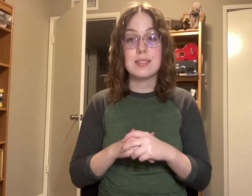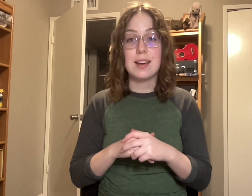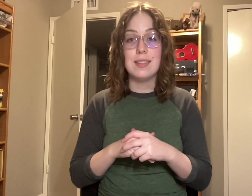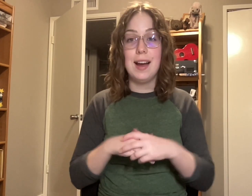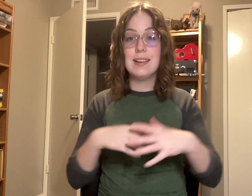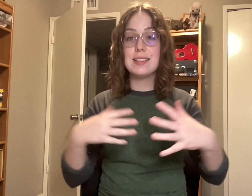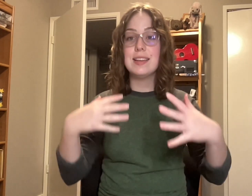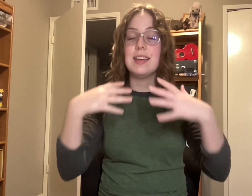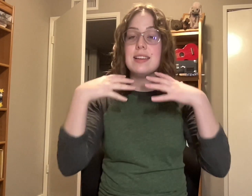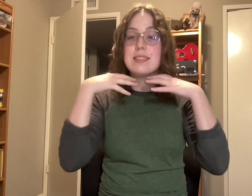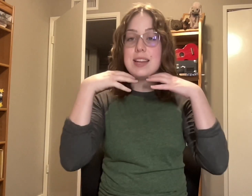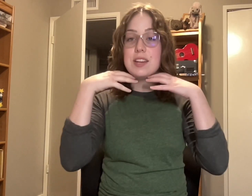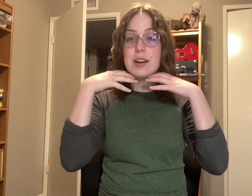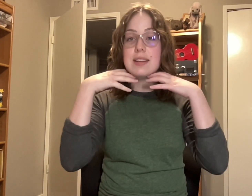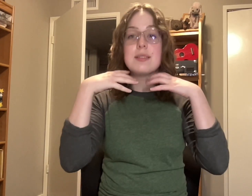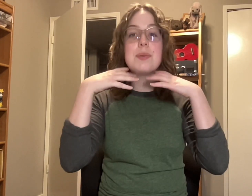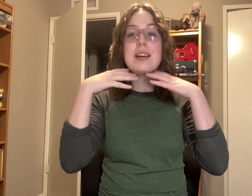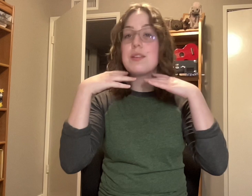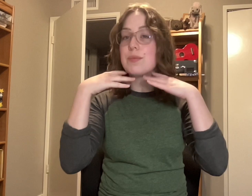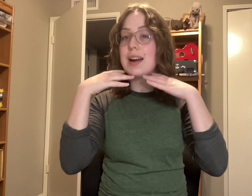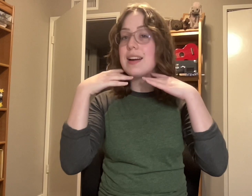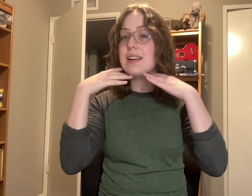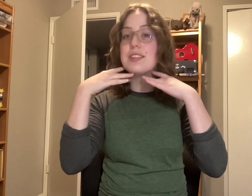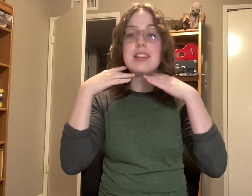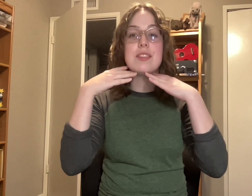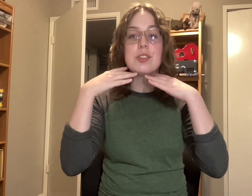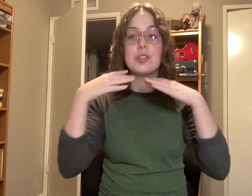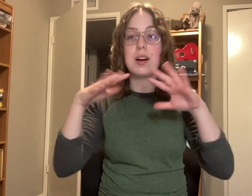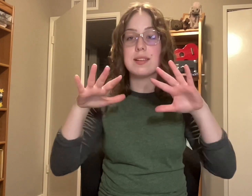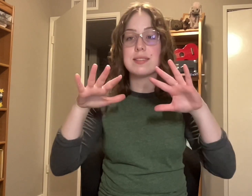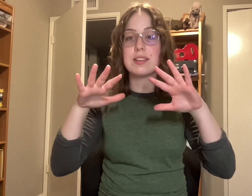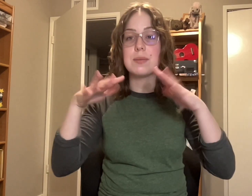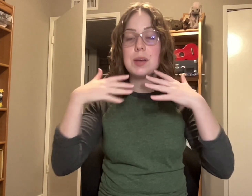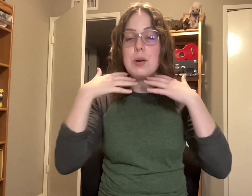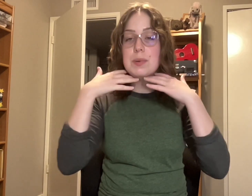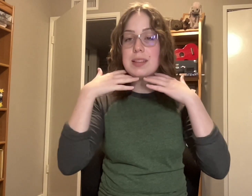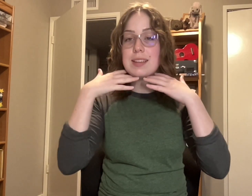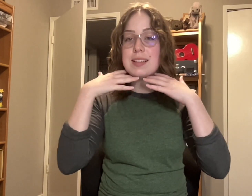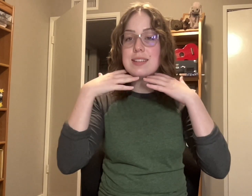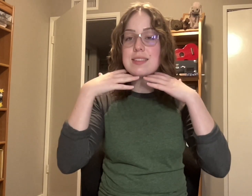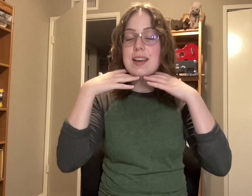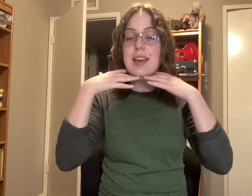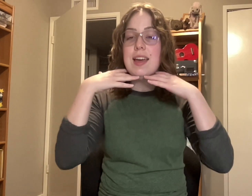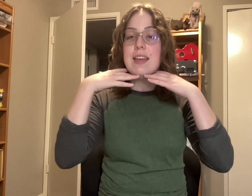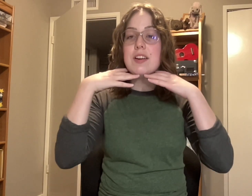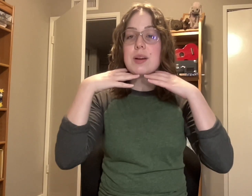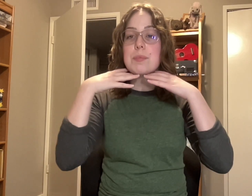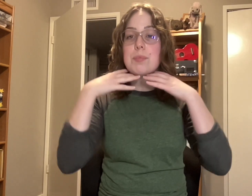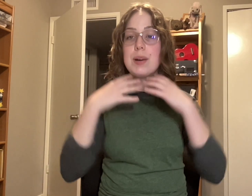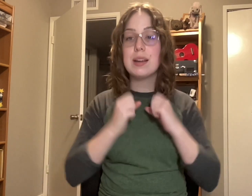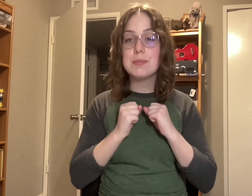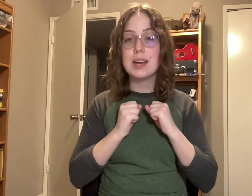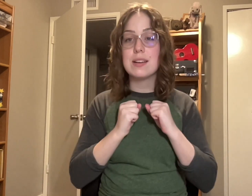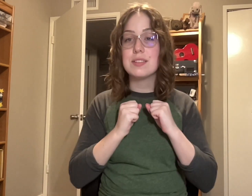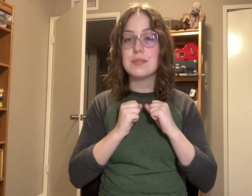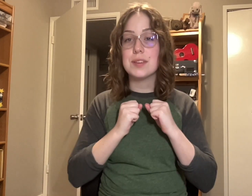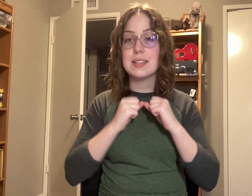sign that is take your hands up here right underneath your jaws. They're going to be open like this, and you're going to bring them down into